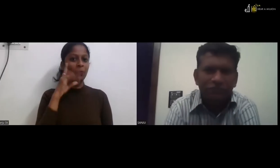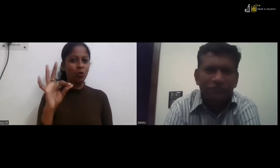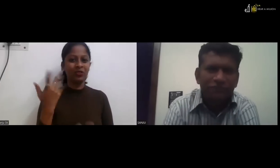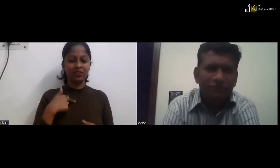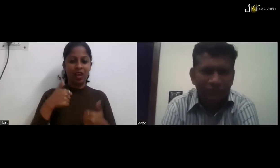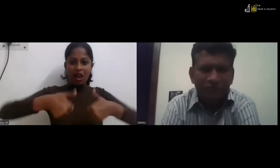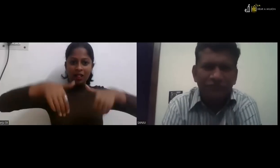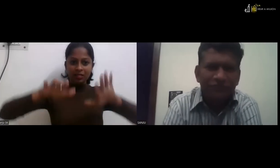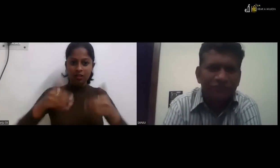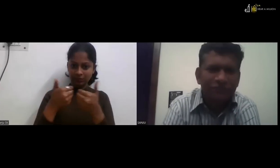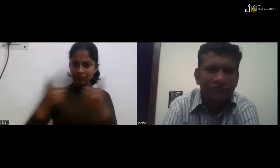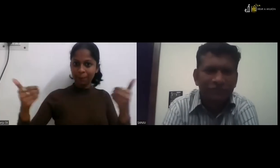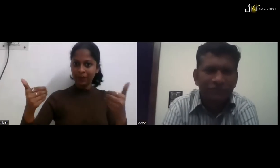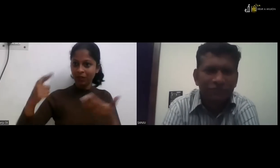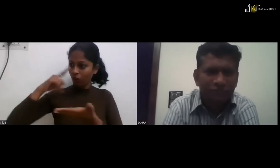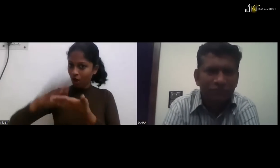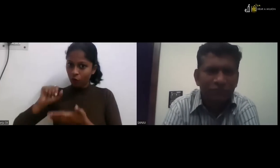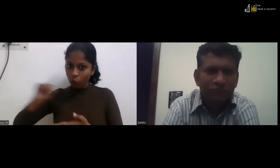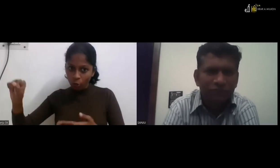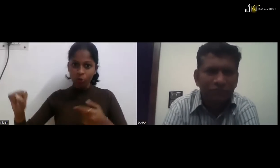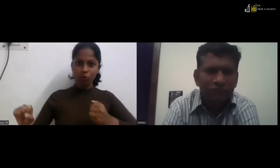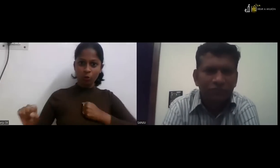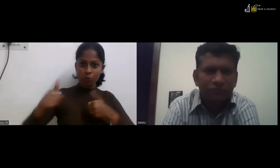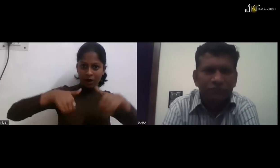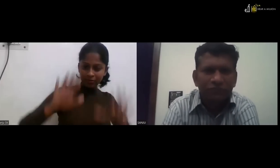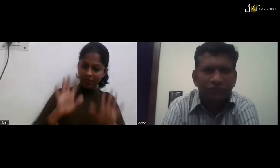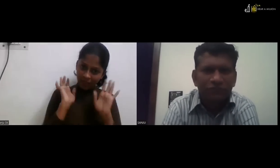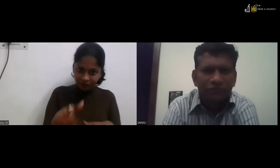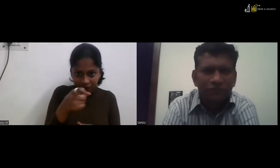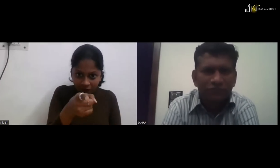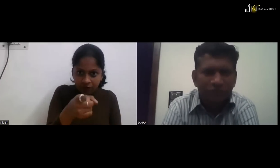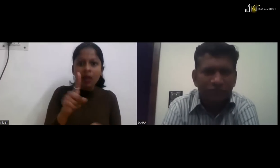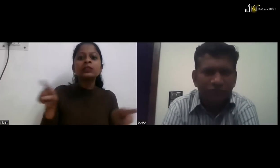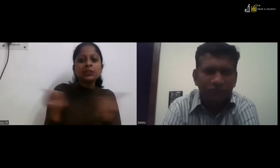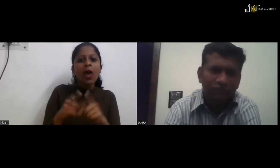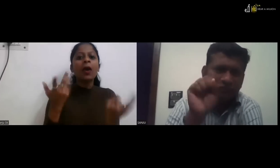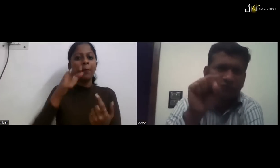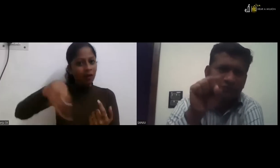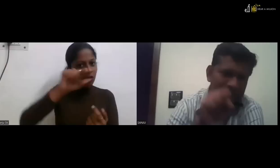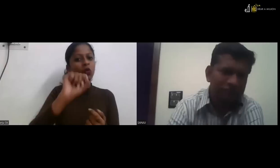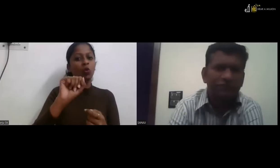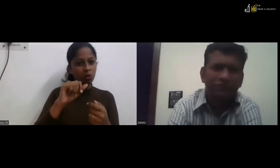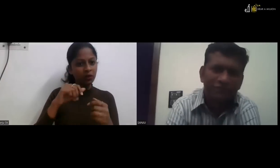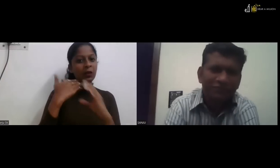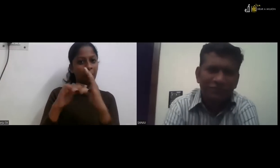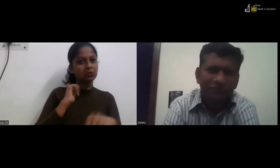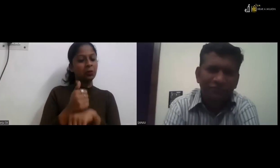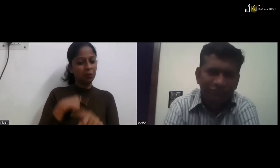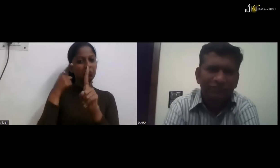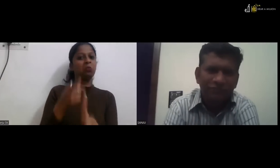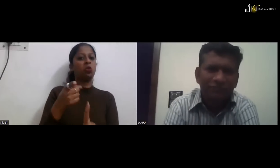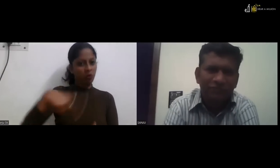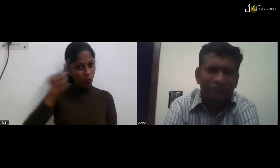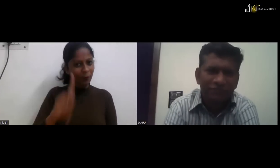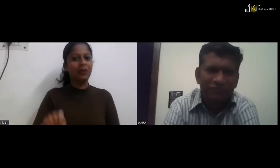were saying. Yes. Okay, so that's really important. For example, how we have Aadhaar card, we have husband and wife have